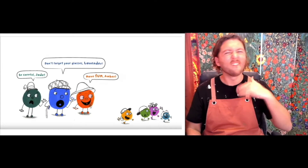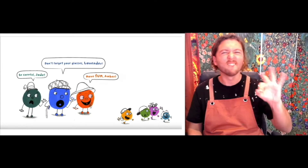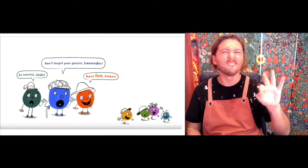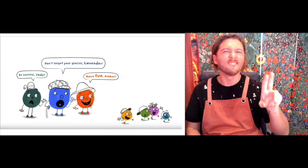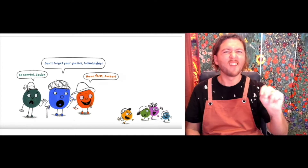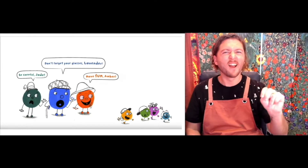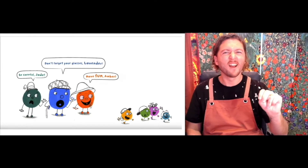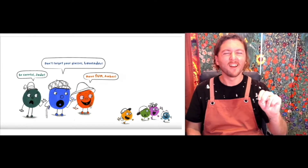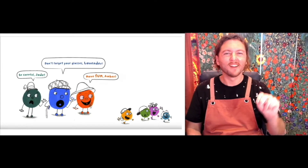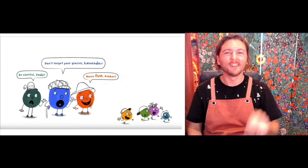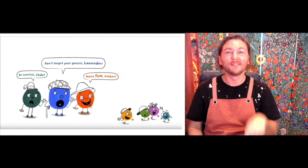Amber, have fun."